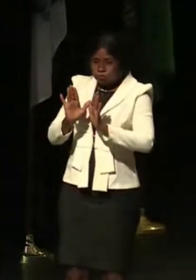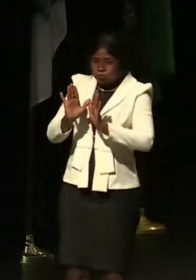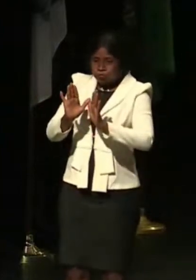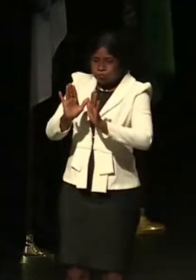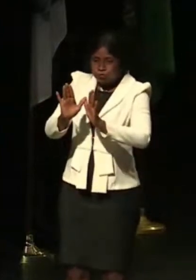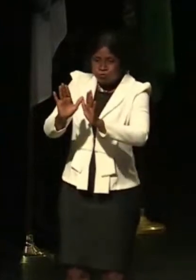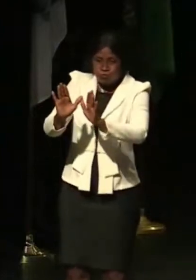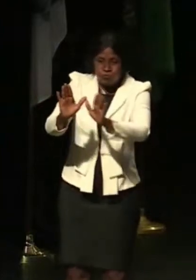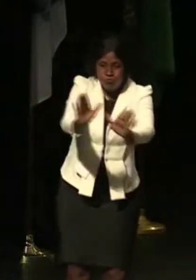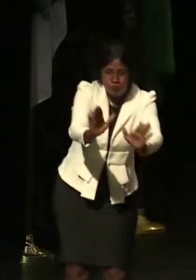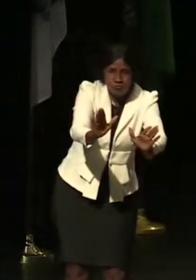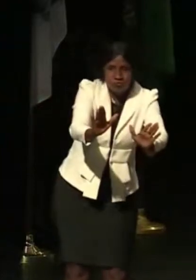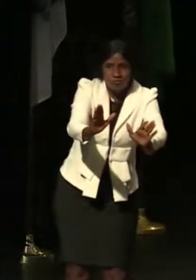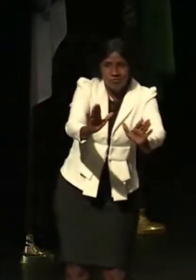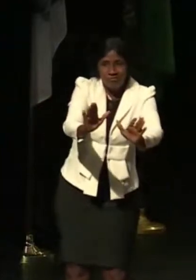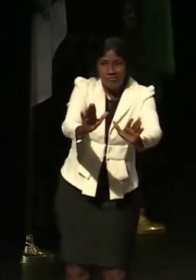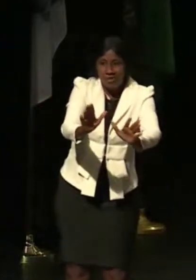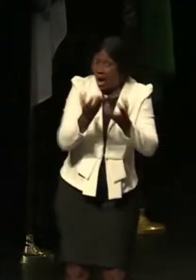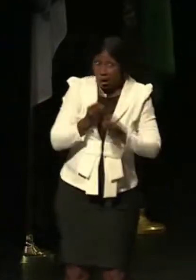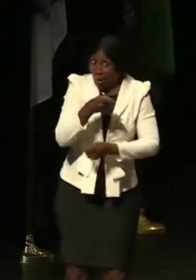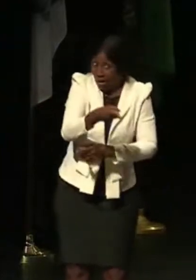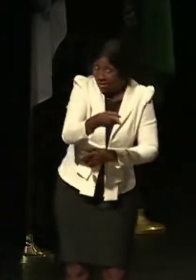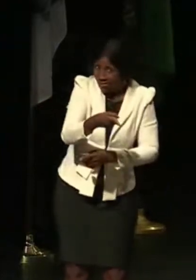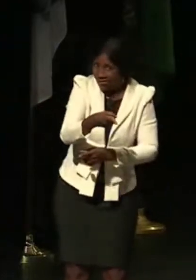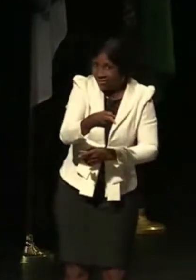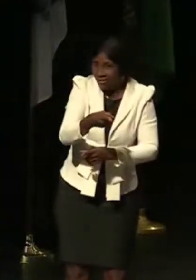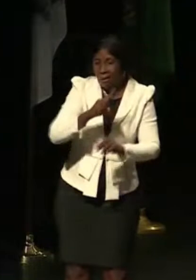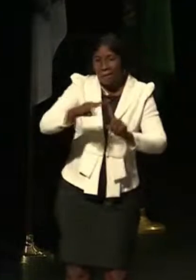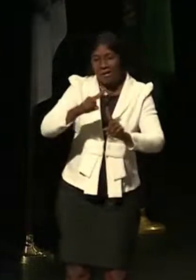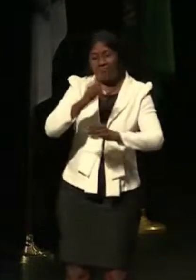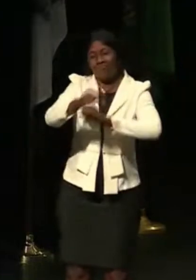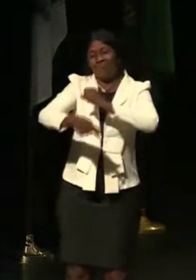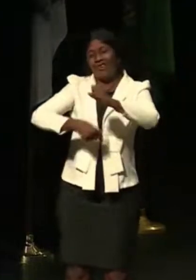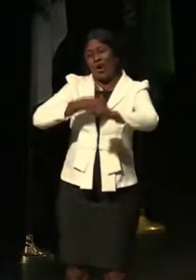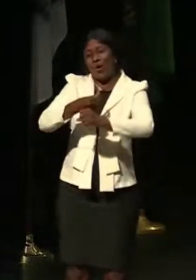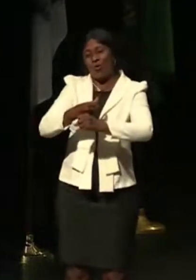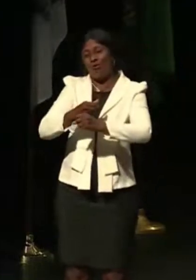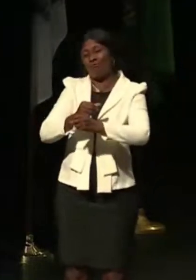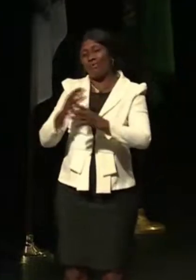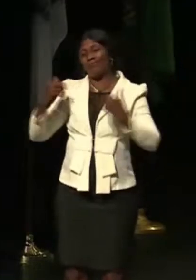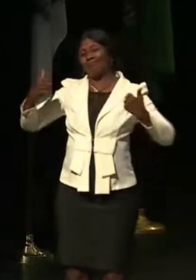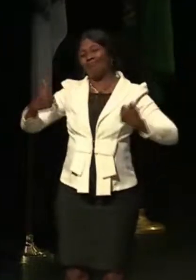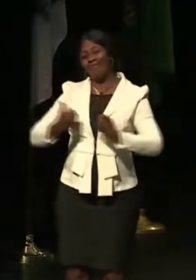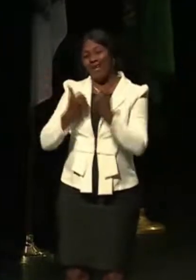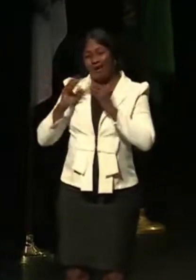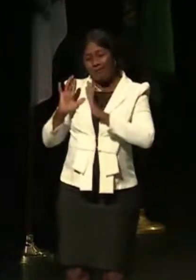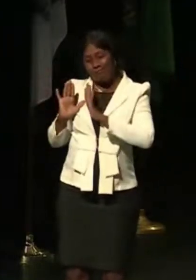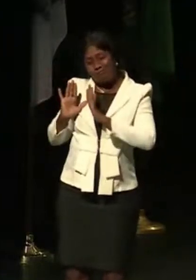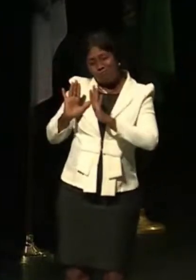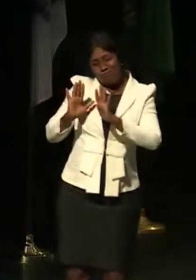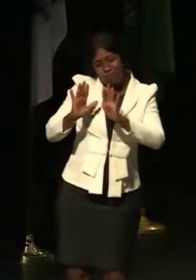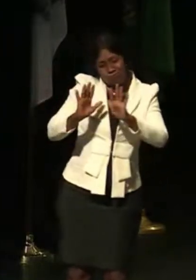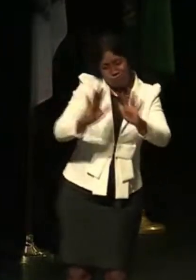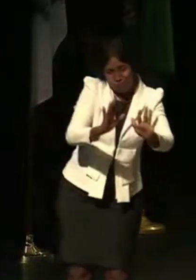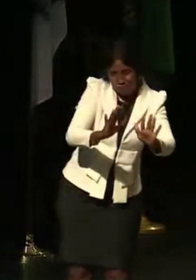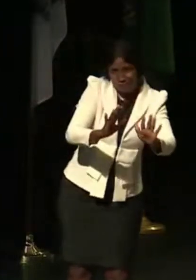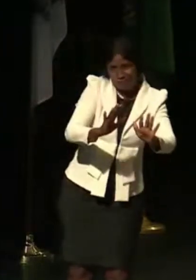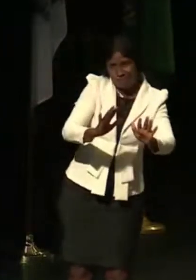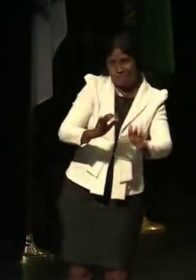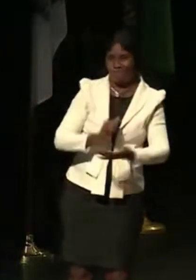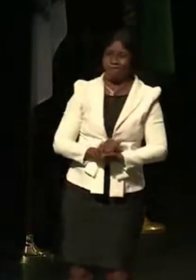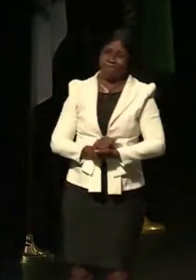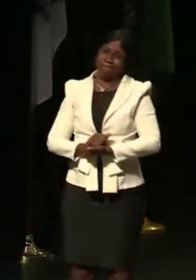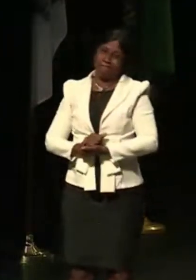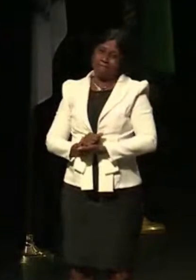are pushing us also in directions that are perilous. And I would say to you, you